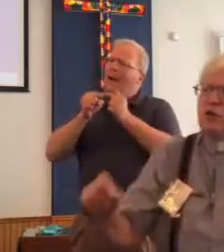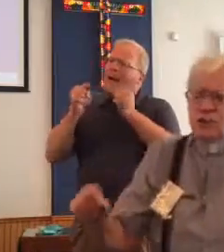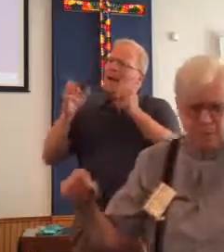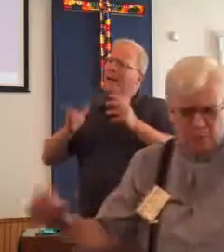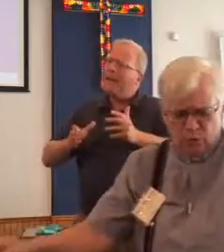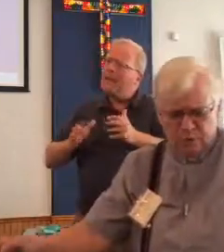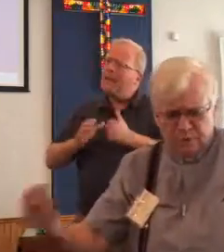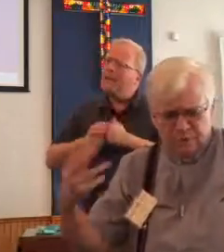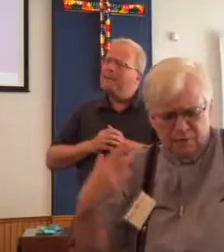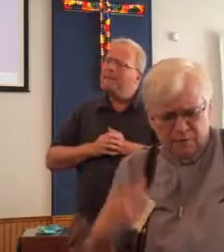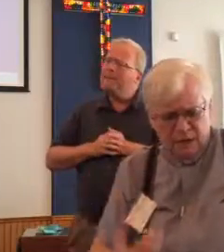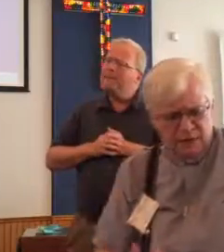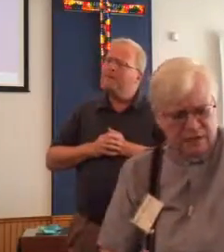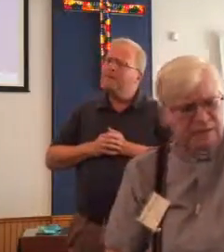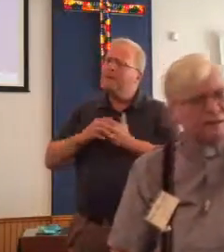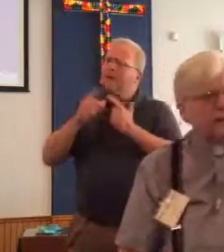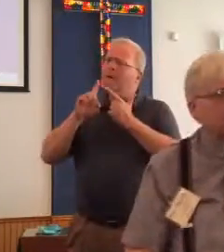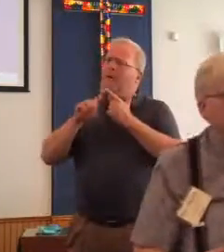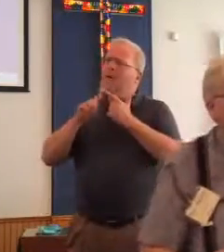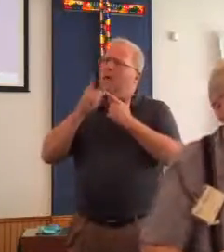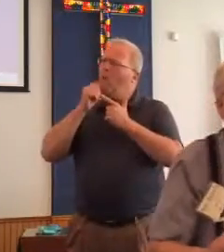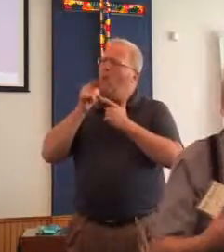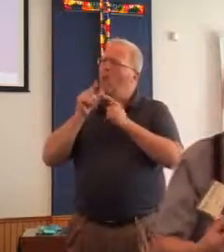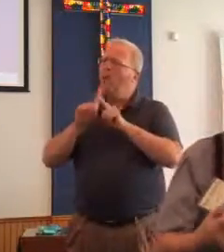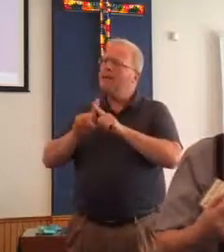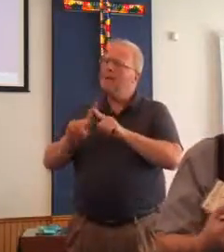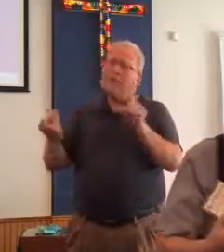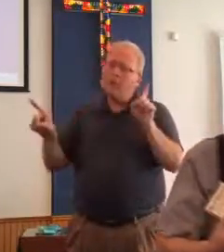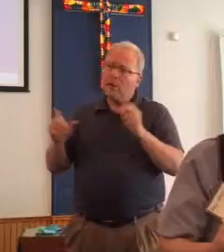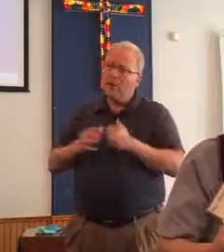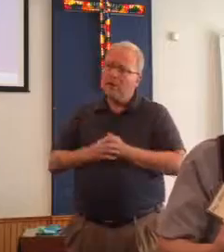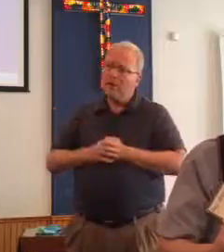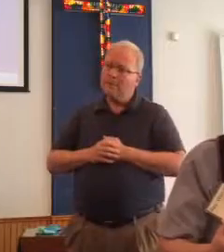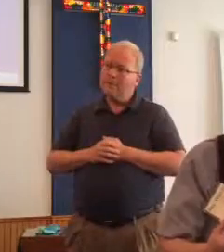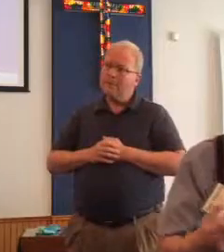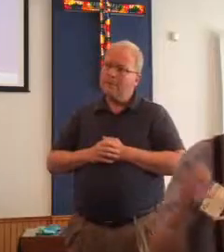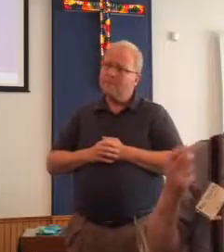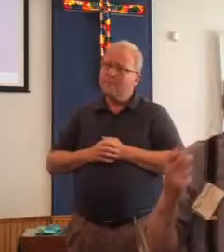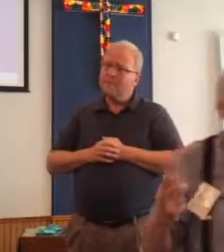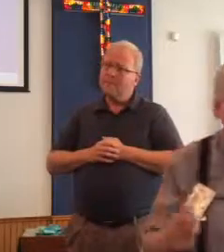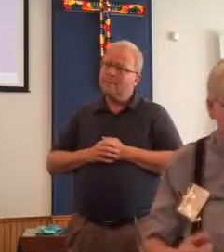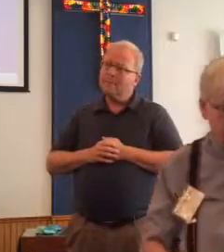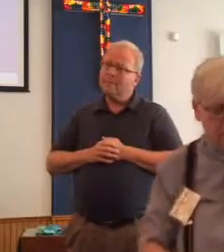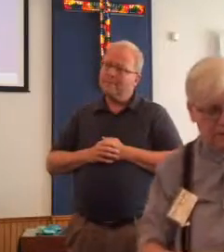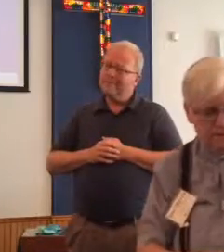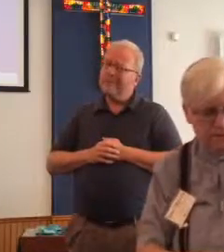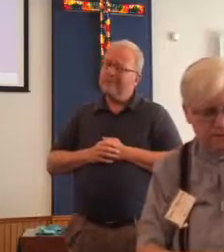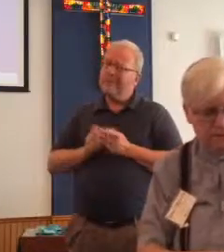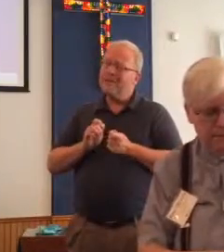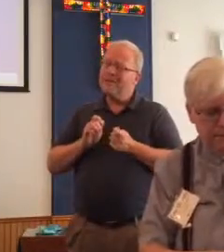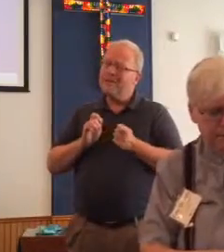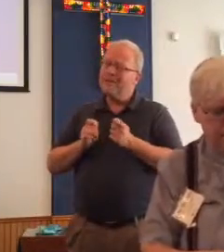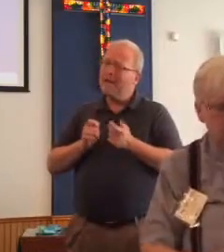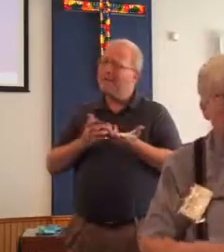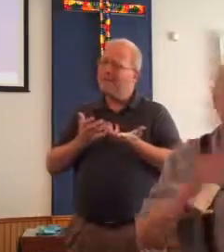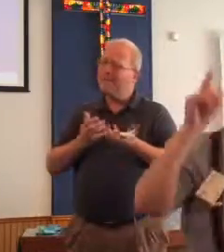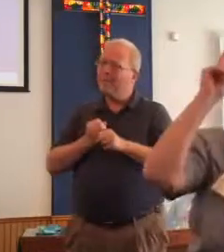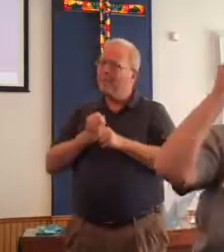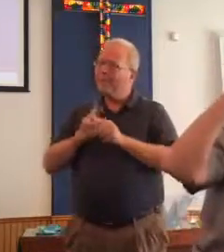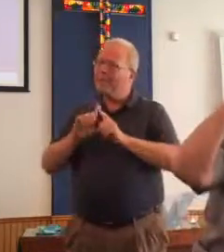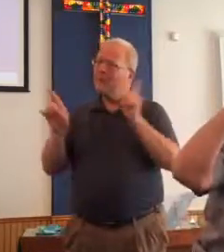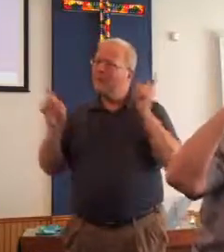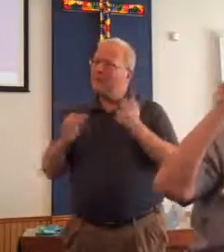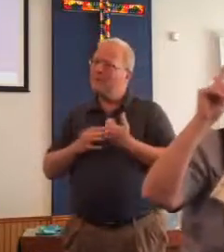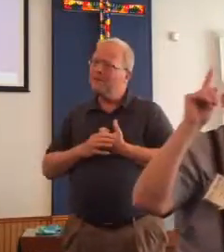name those people who are different from us, makes a difference. It makes a difference.